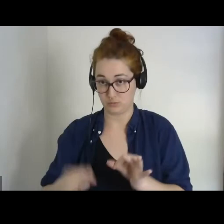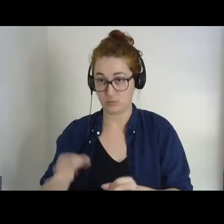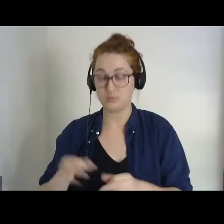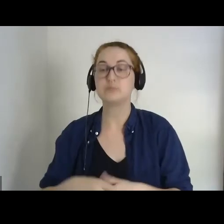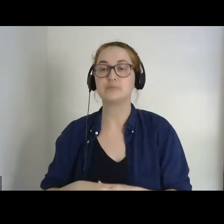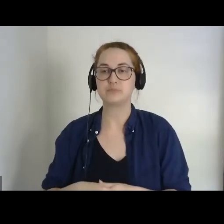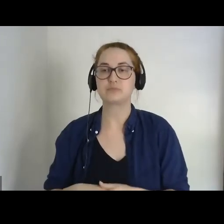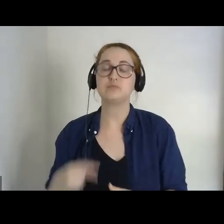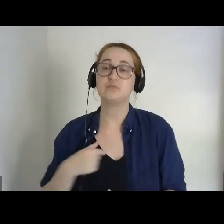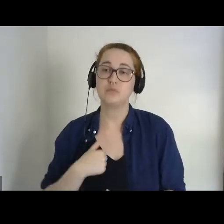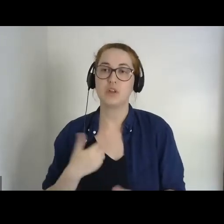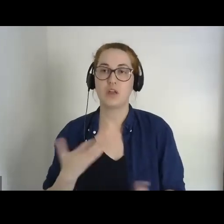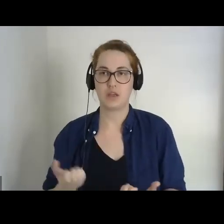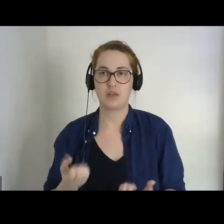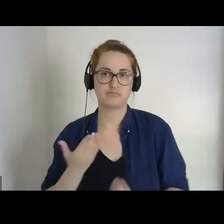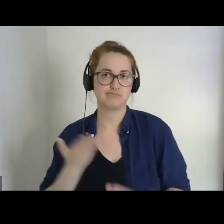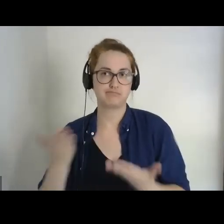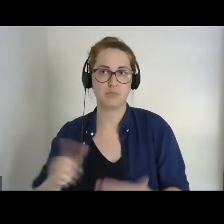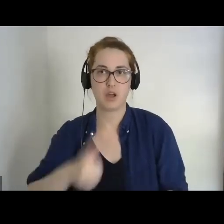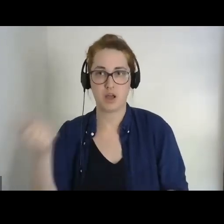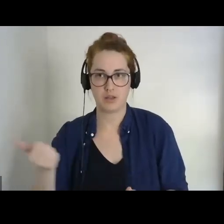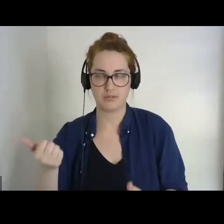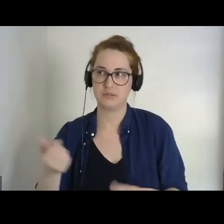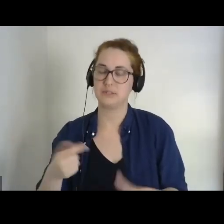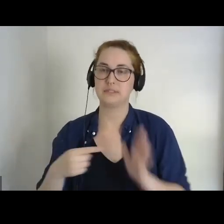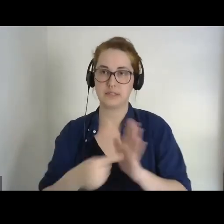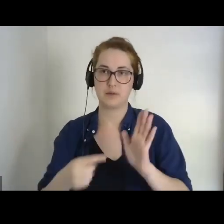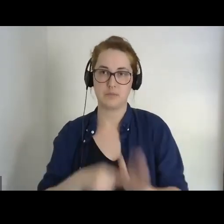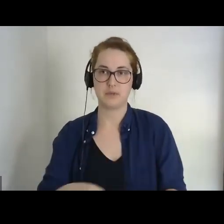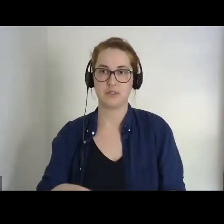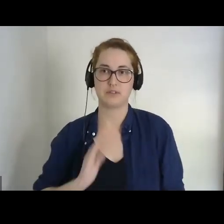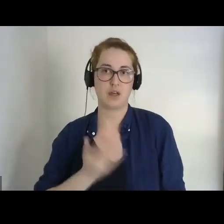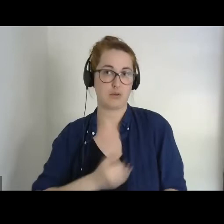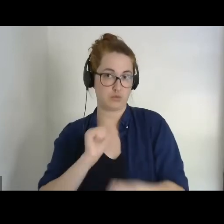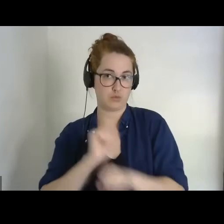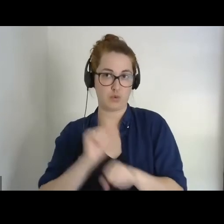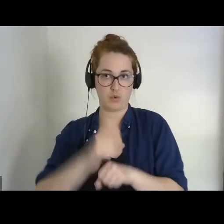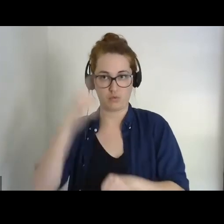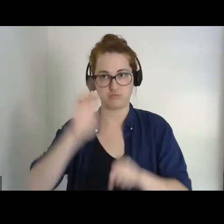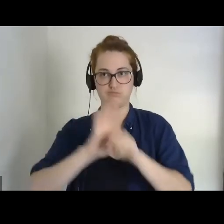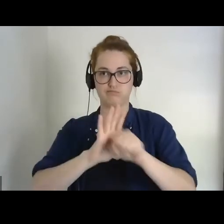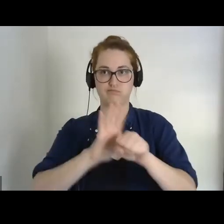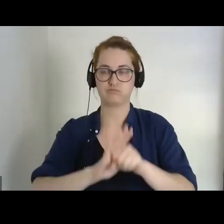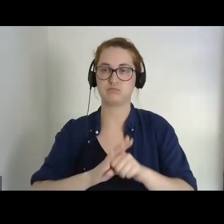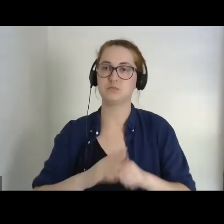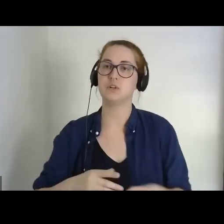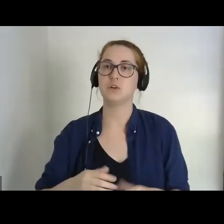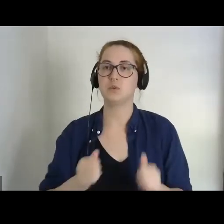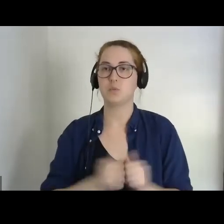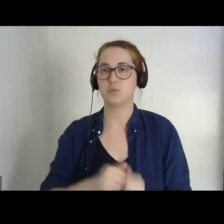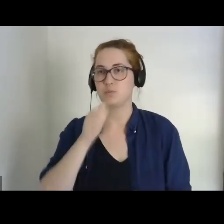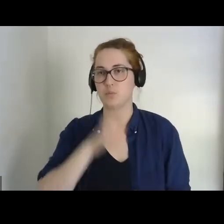to give you some other examples of work that we've done to advocate to end discrimination against women with